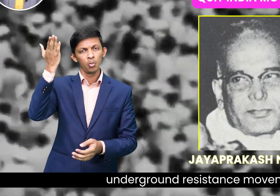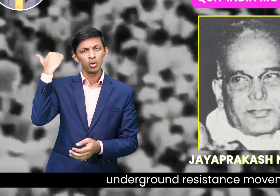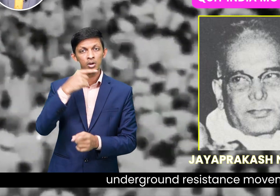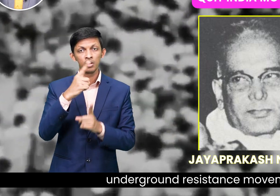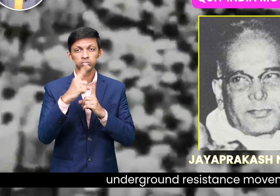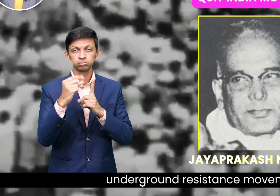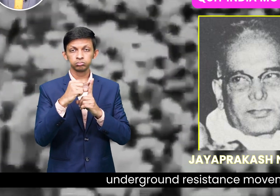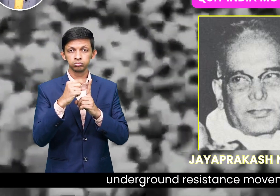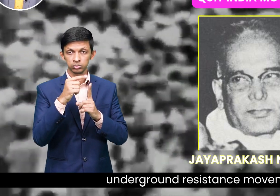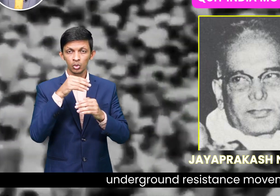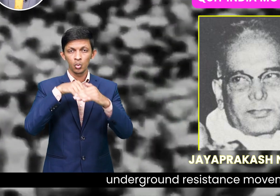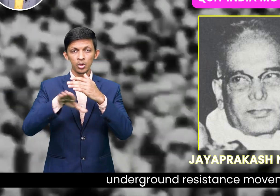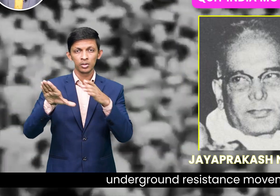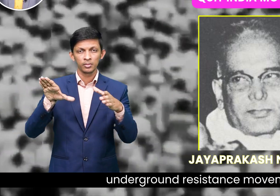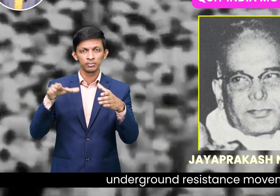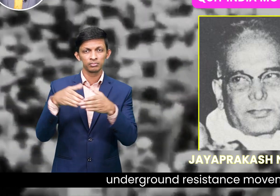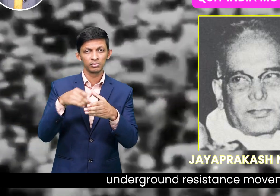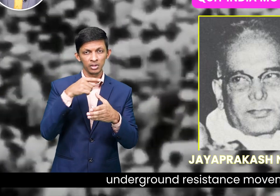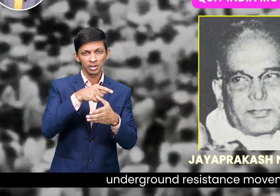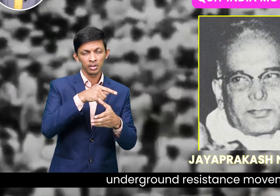resistance movement.